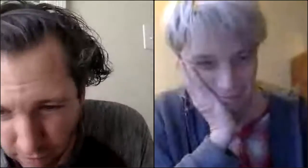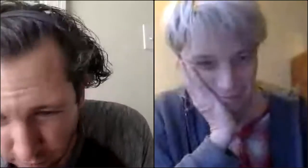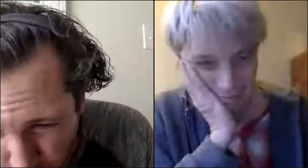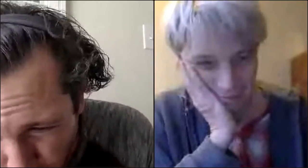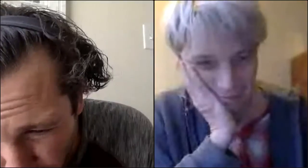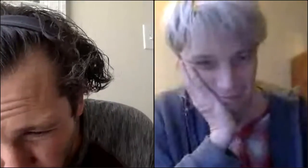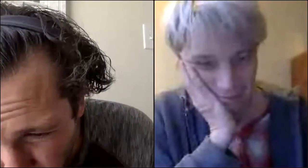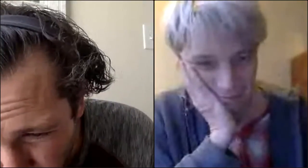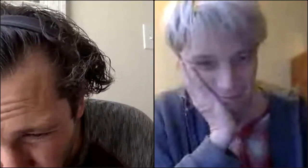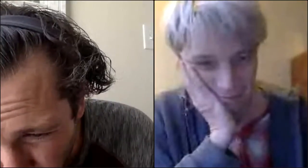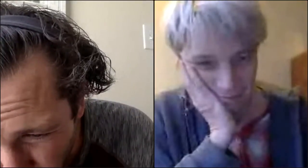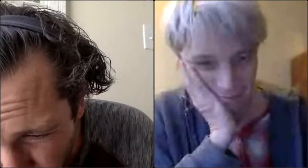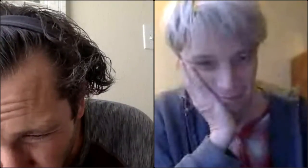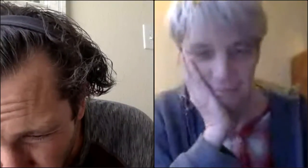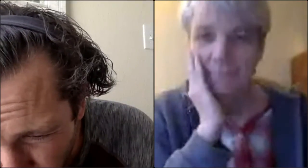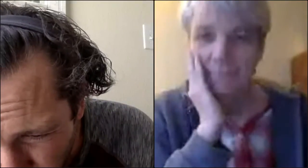Again, bear with me. Thank you.